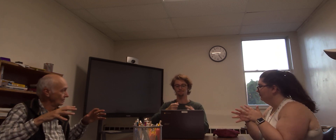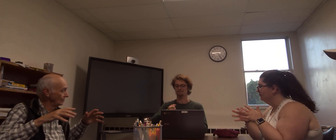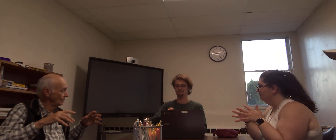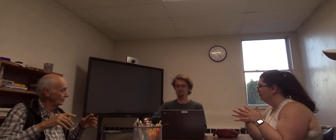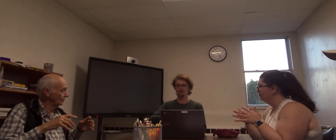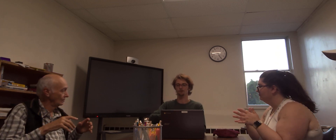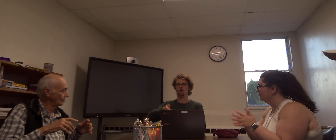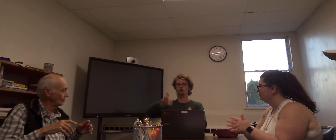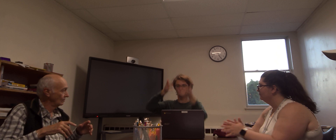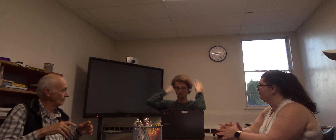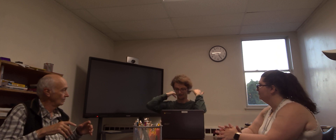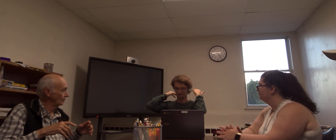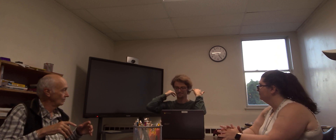little stronger, overwhelmed.